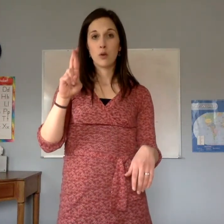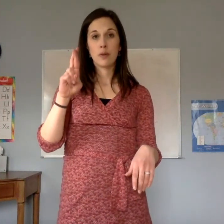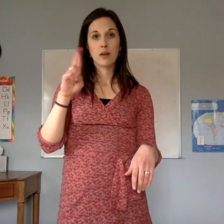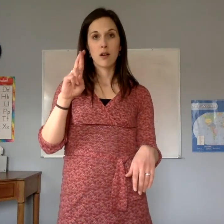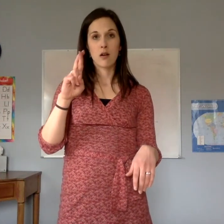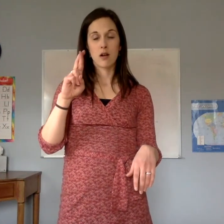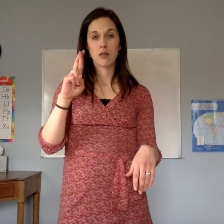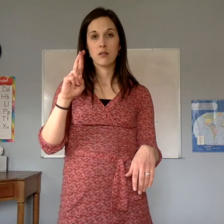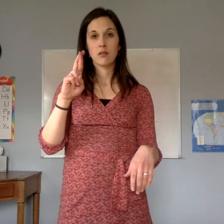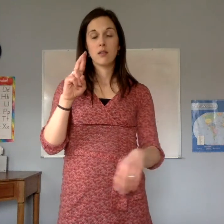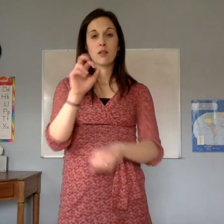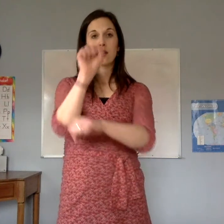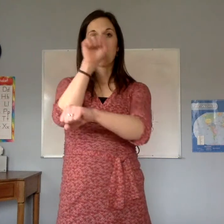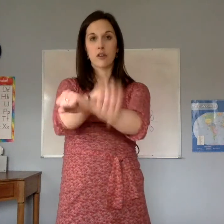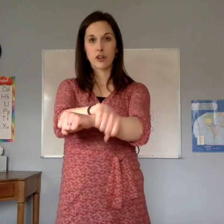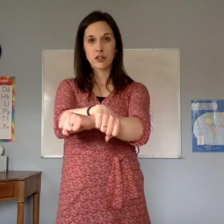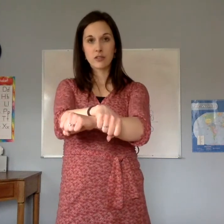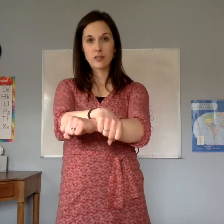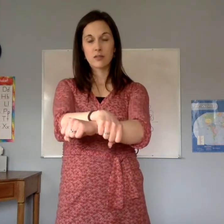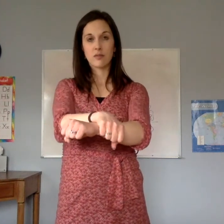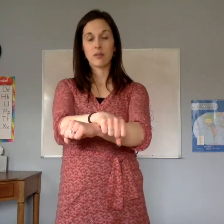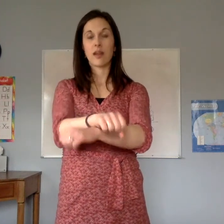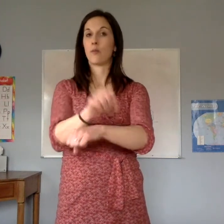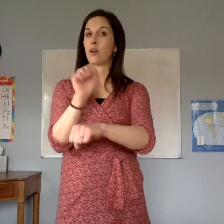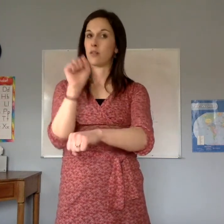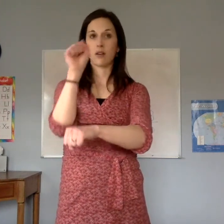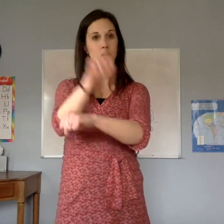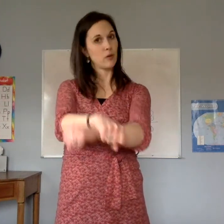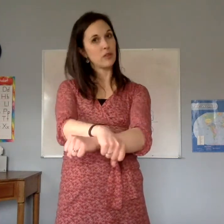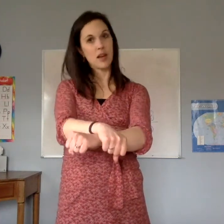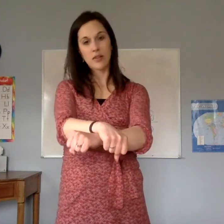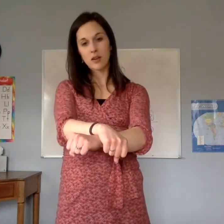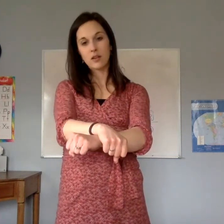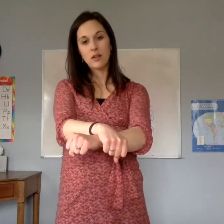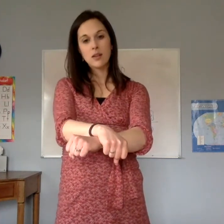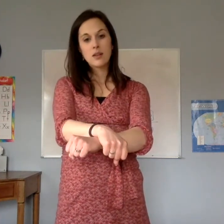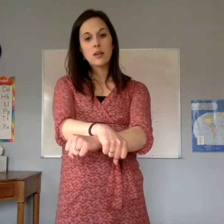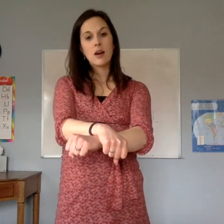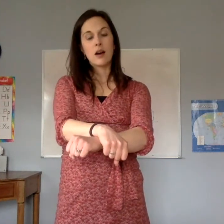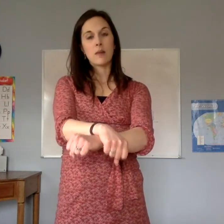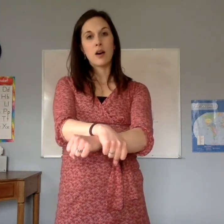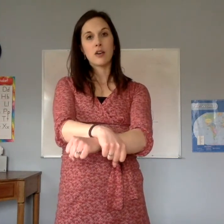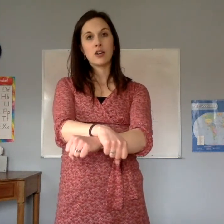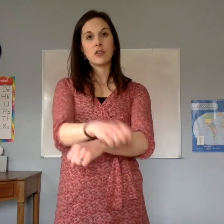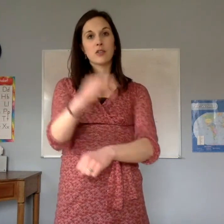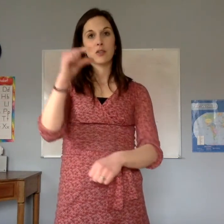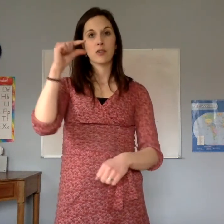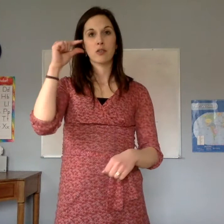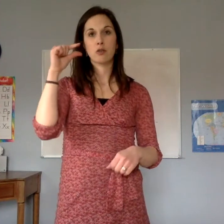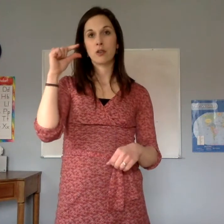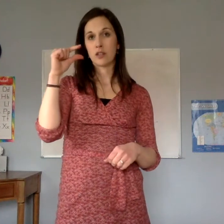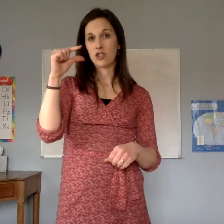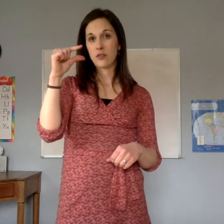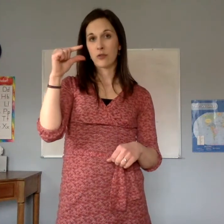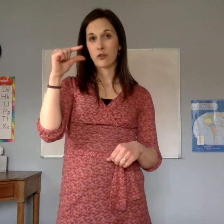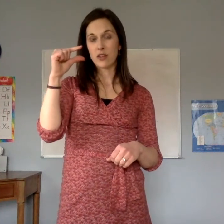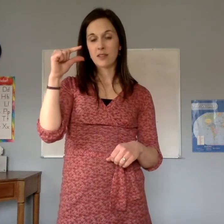Rome, R, conquers, again, one arm over the other, conquers, G for Greece.